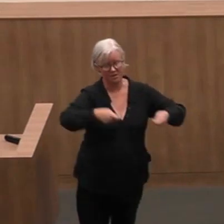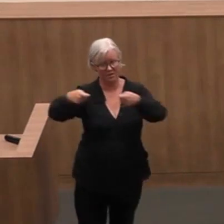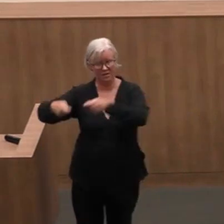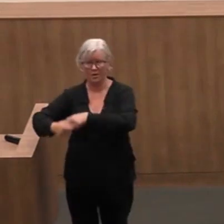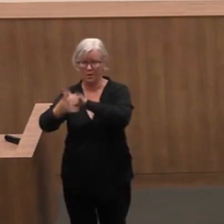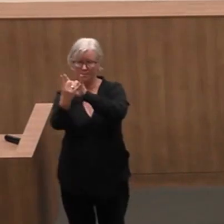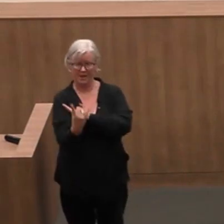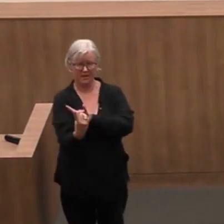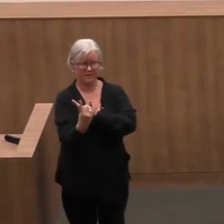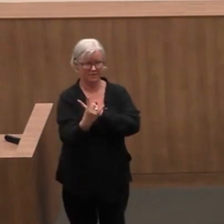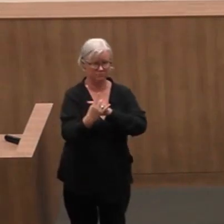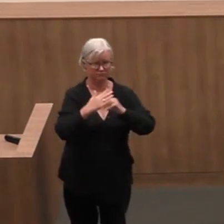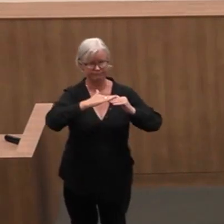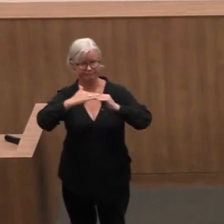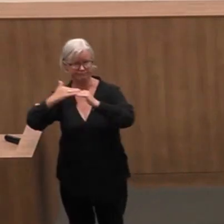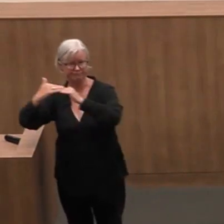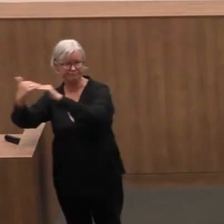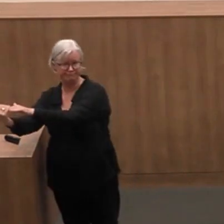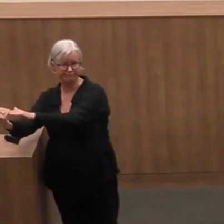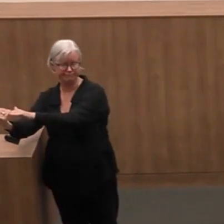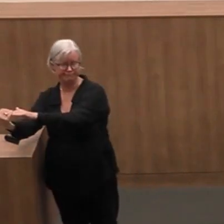Yeah.